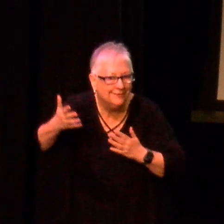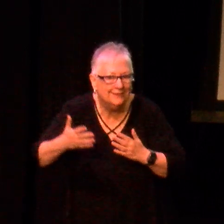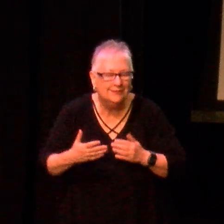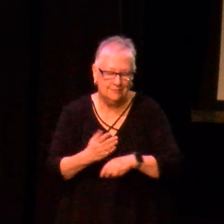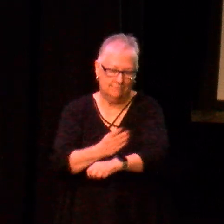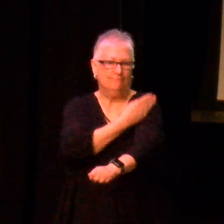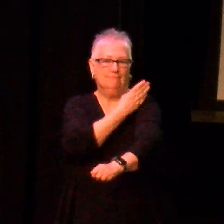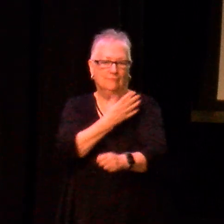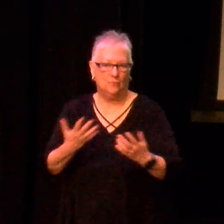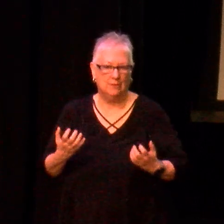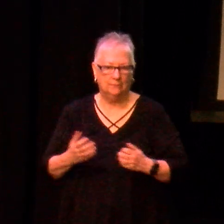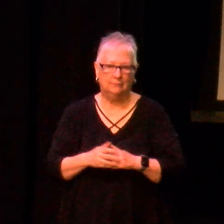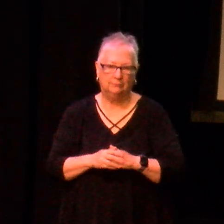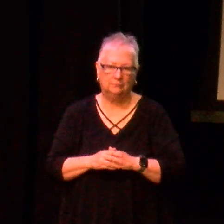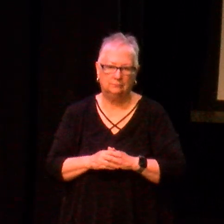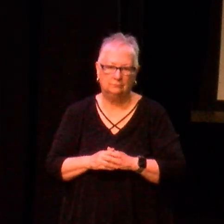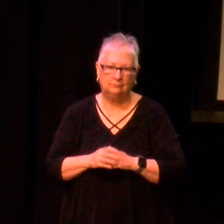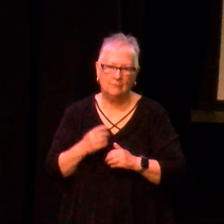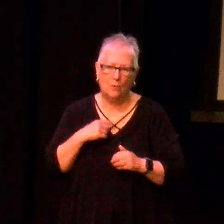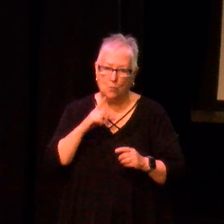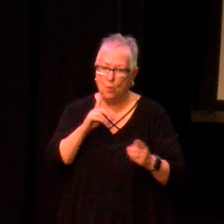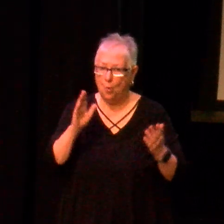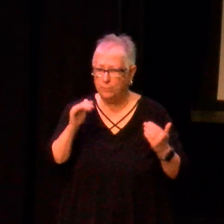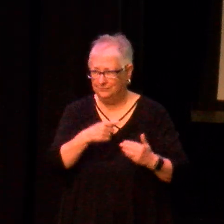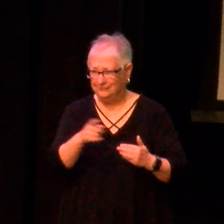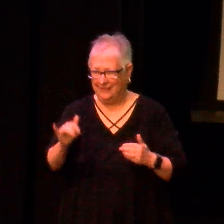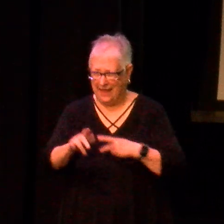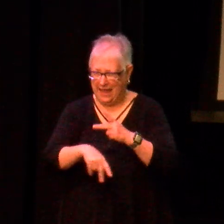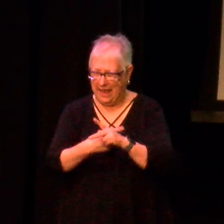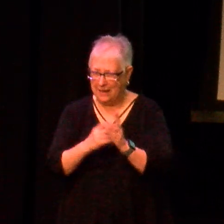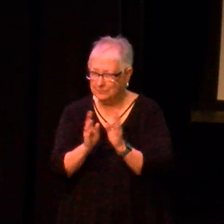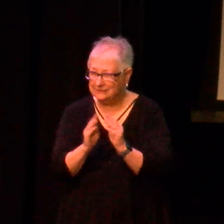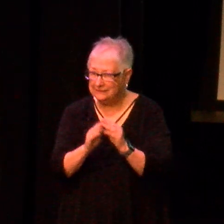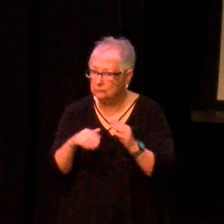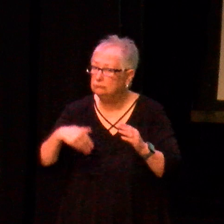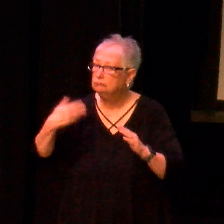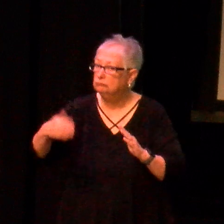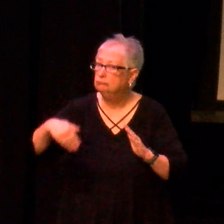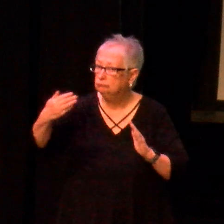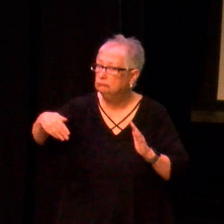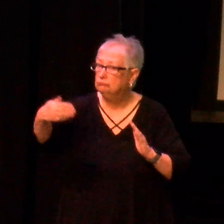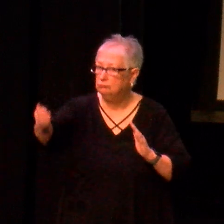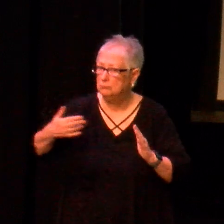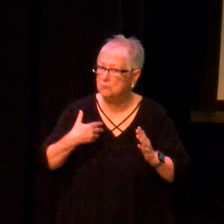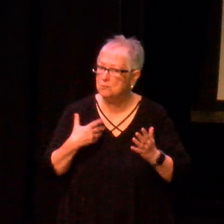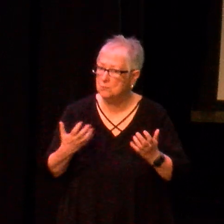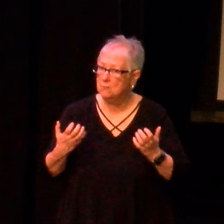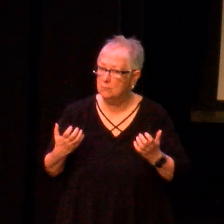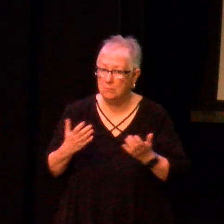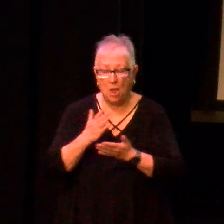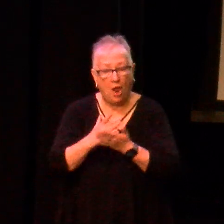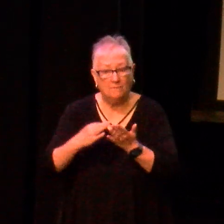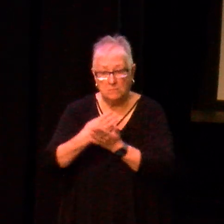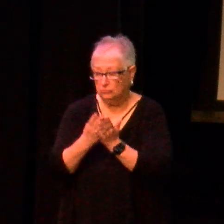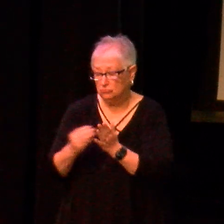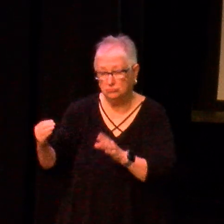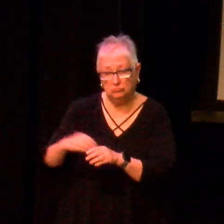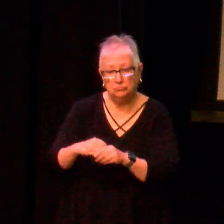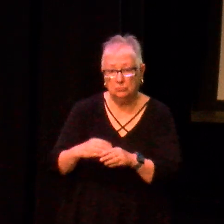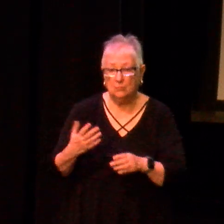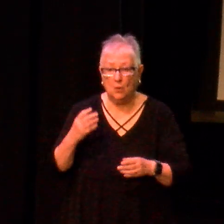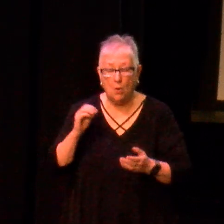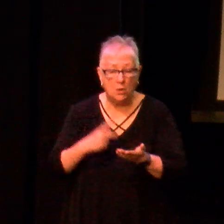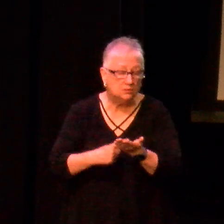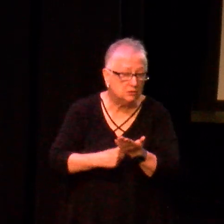really hopeful that these kinds of regular conversations, whether it's as part of a budget process in the city of Frederick or as part